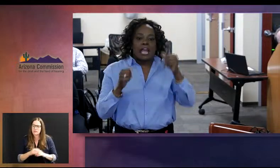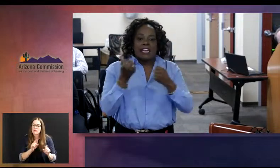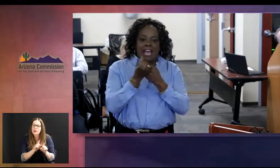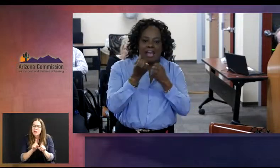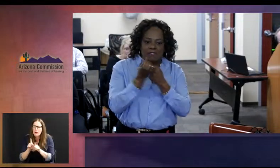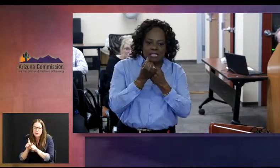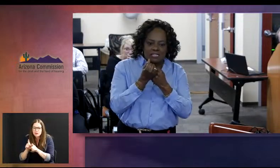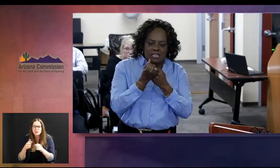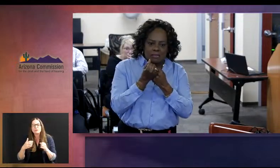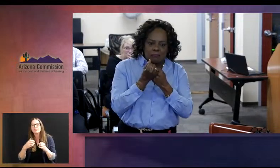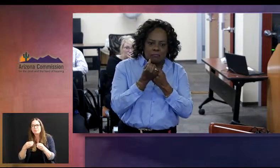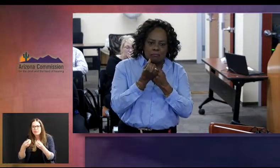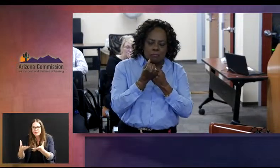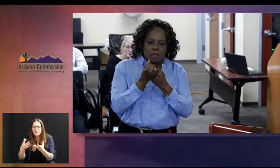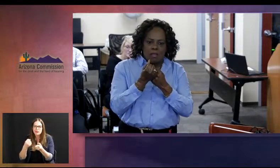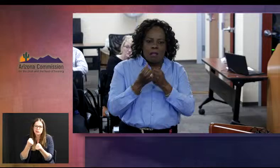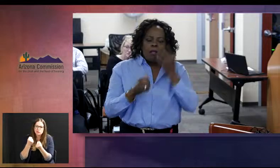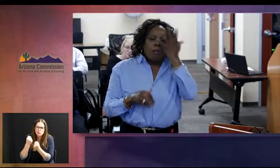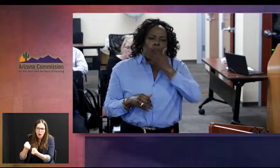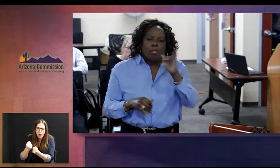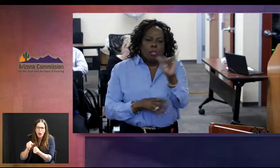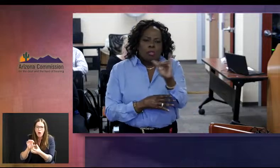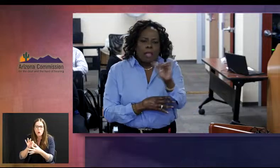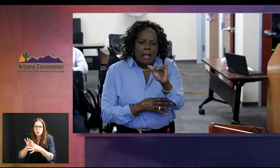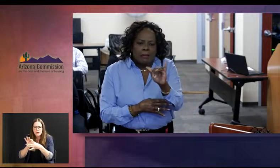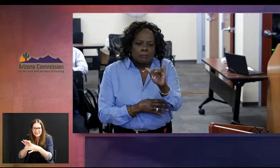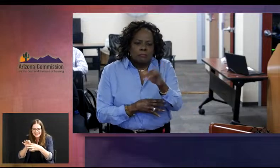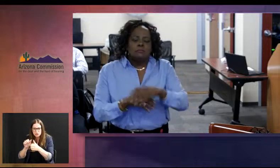through education and advocacy.